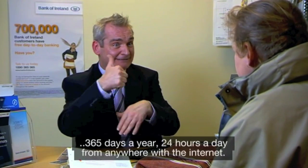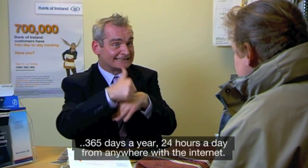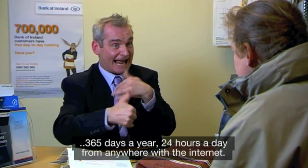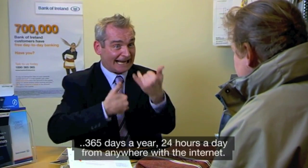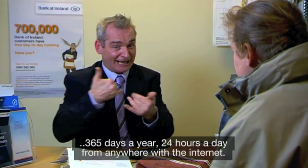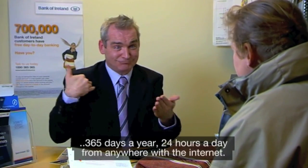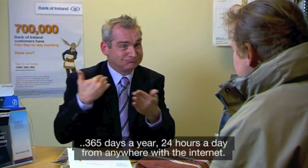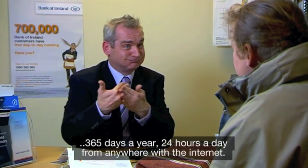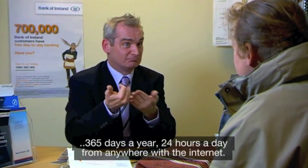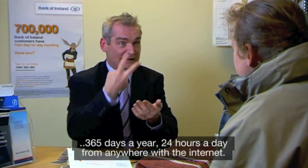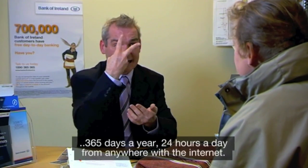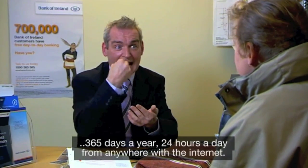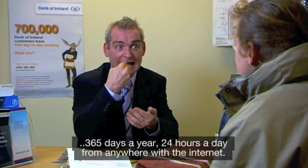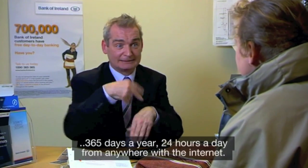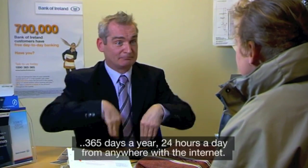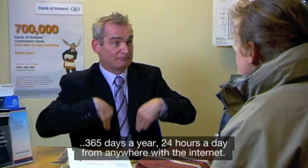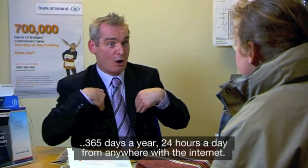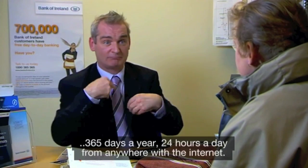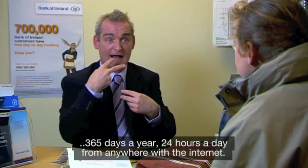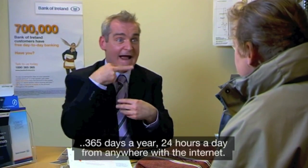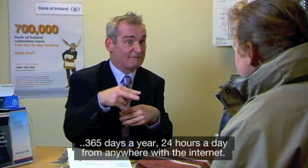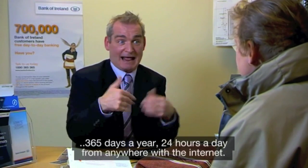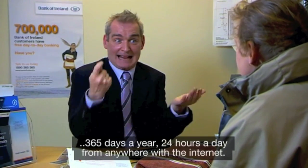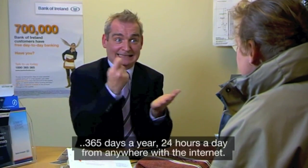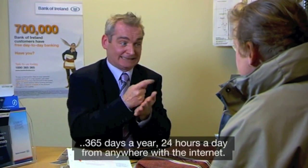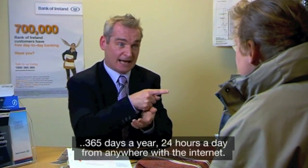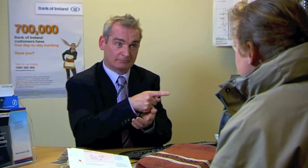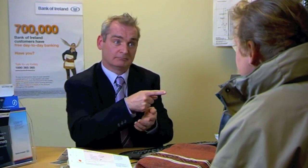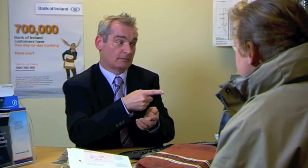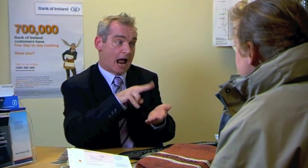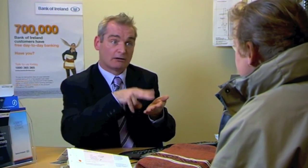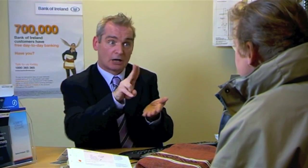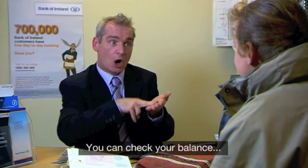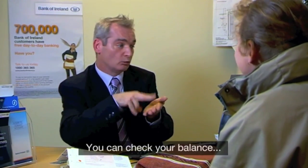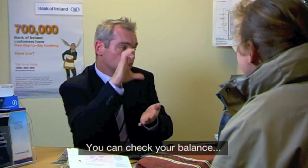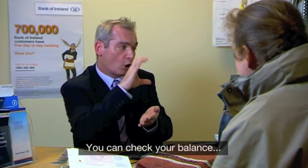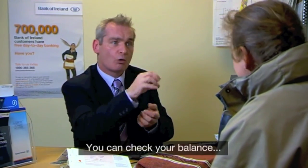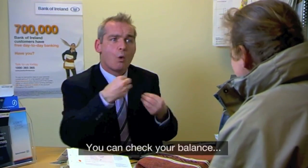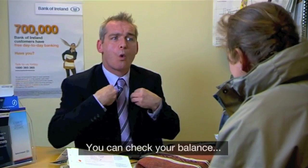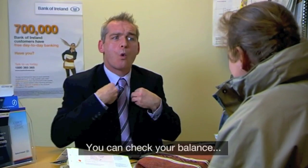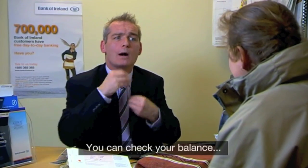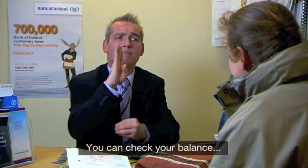year, 24 hours a day from anywhere with the internet. You can check your balance,